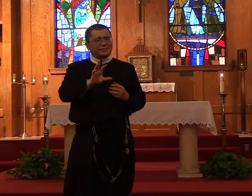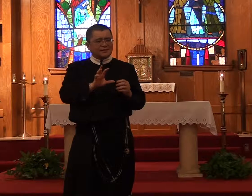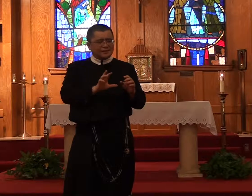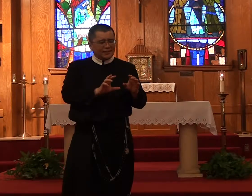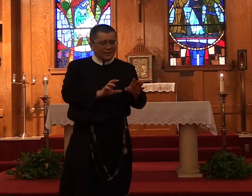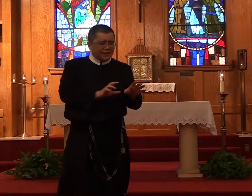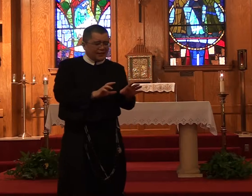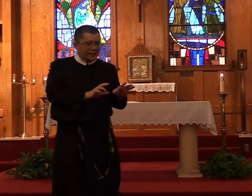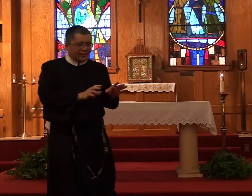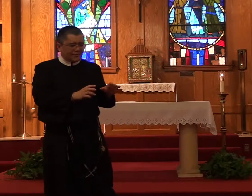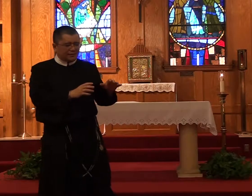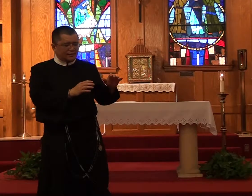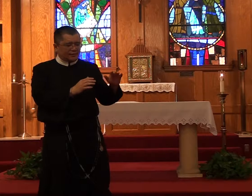it's.